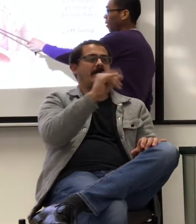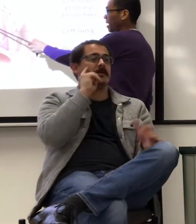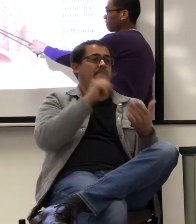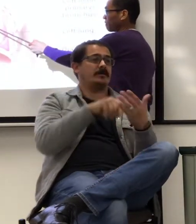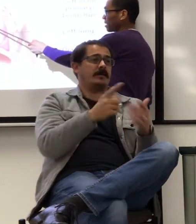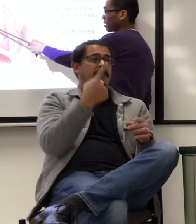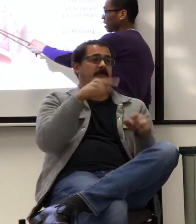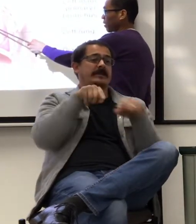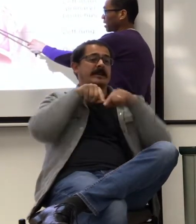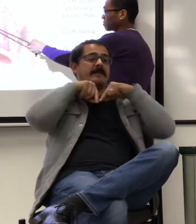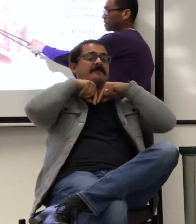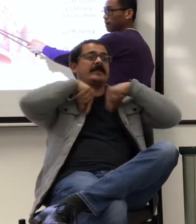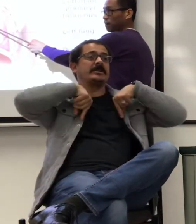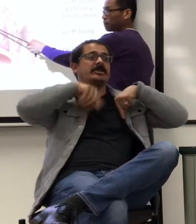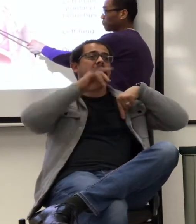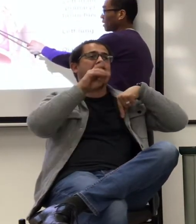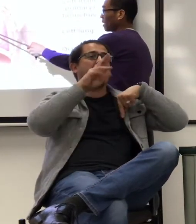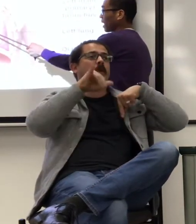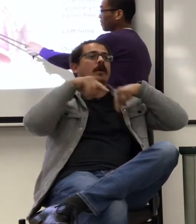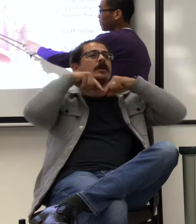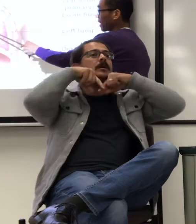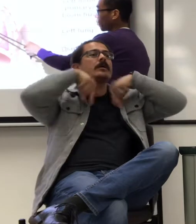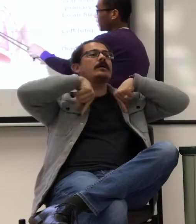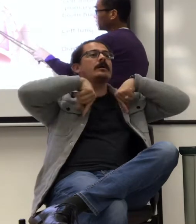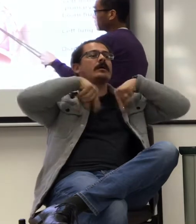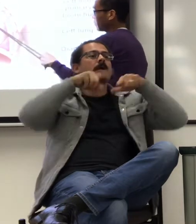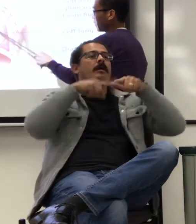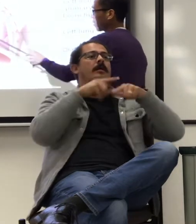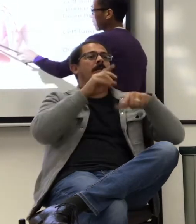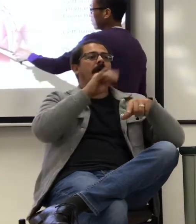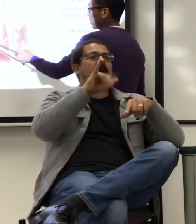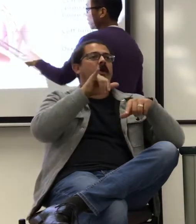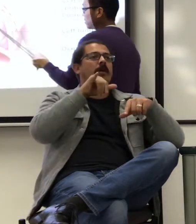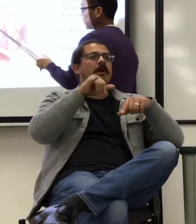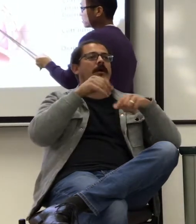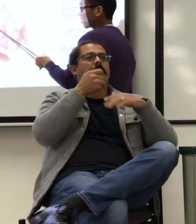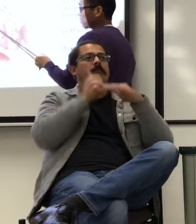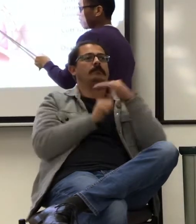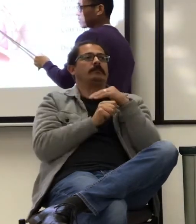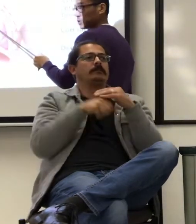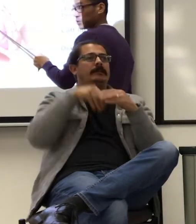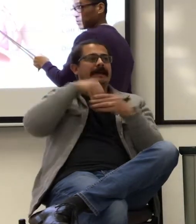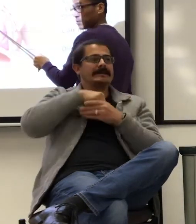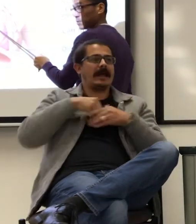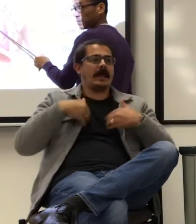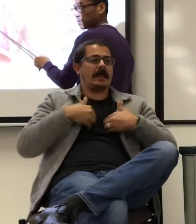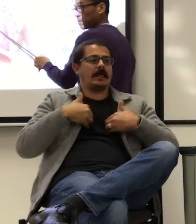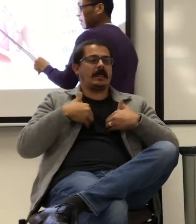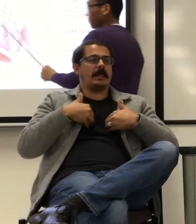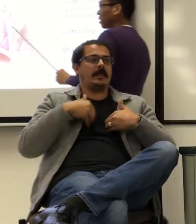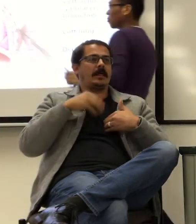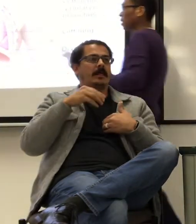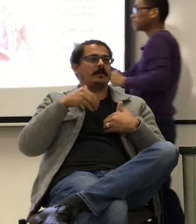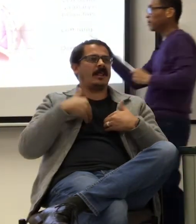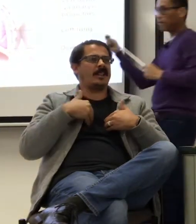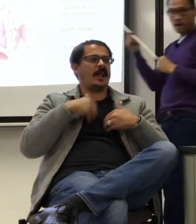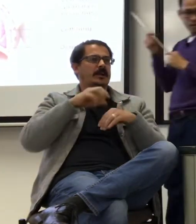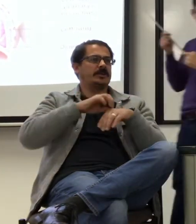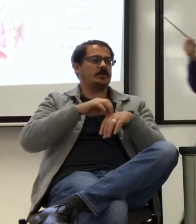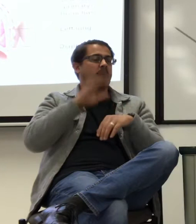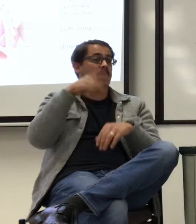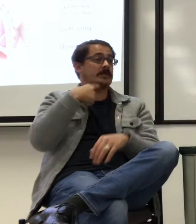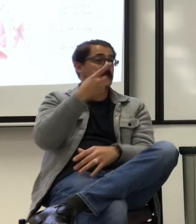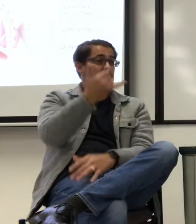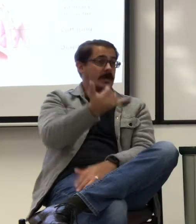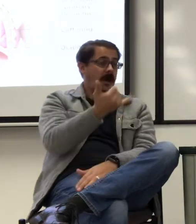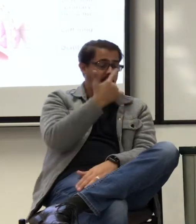the airways right there. And then the airways disappear deep inside the lung tissue. But what I'll tell you now